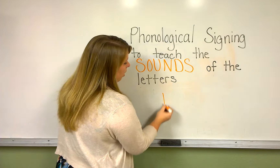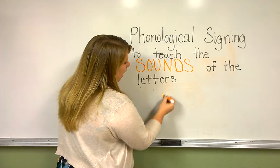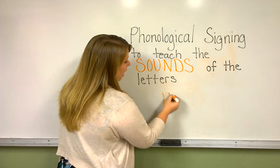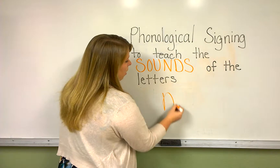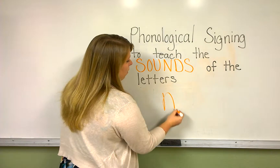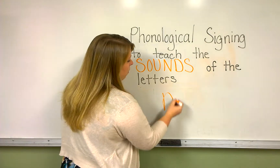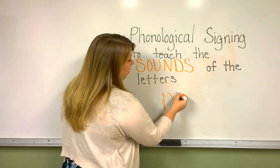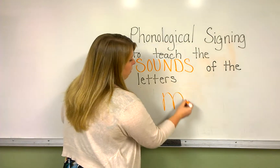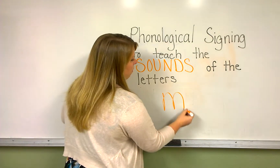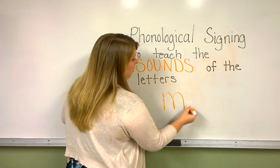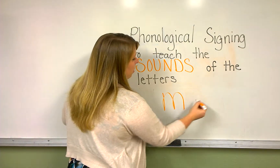like